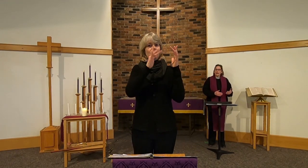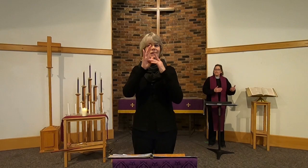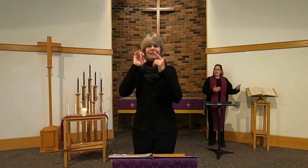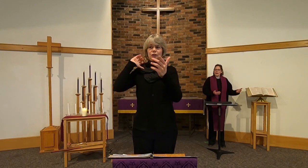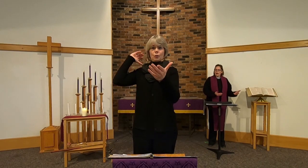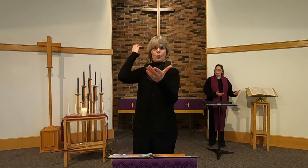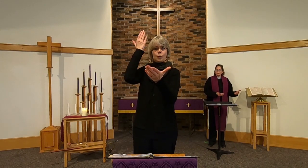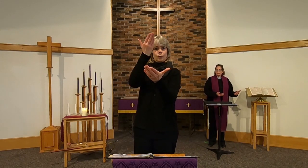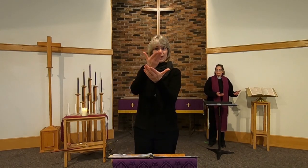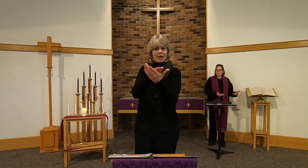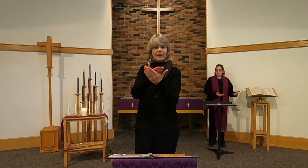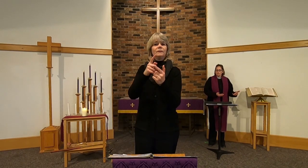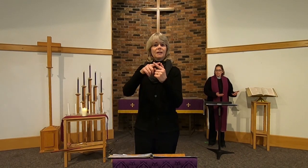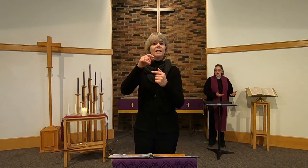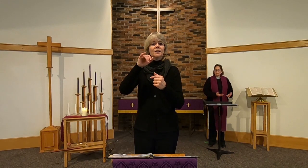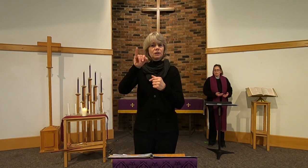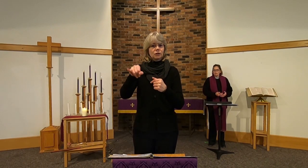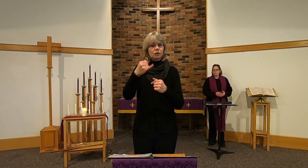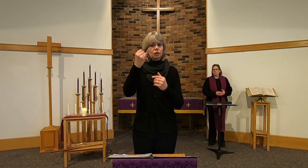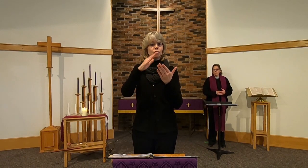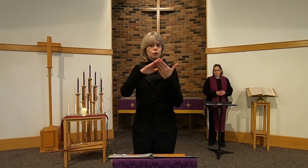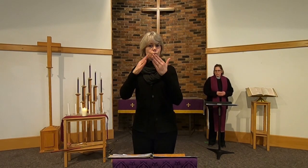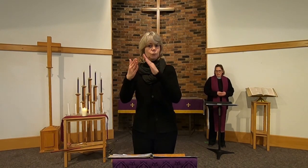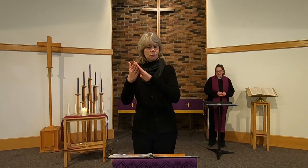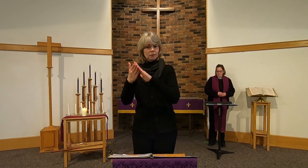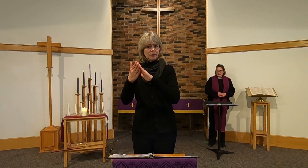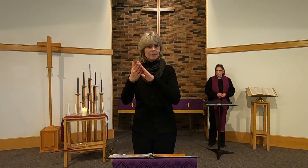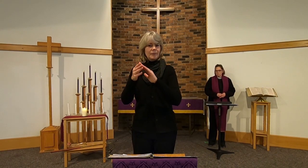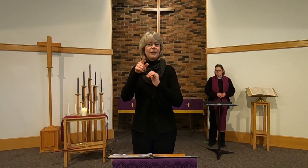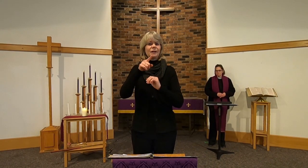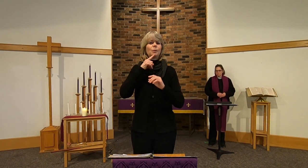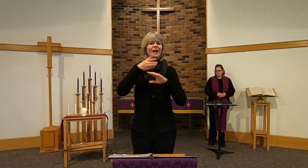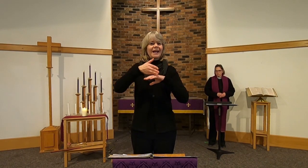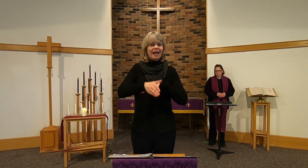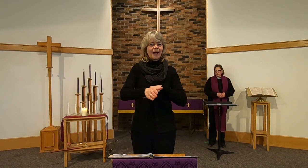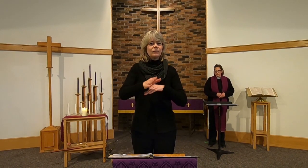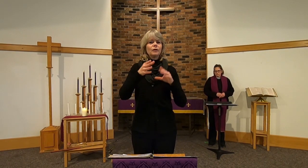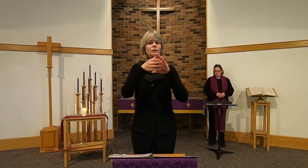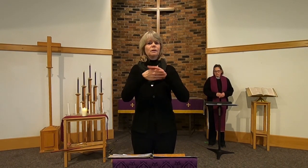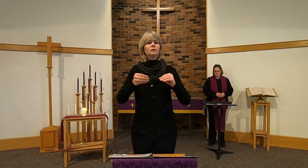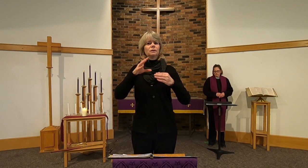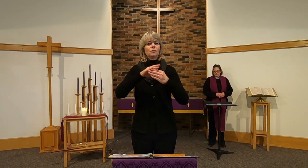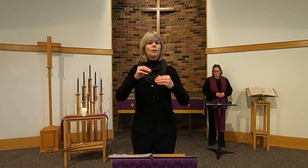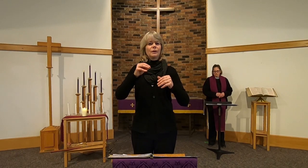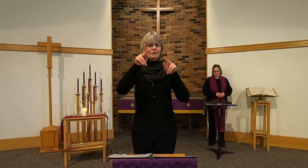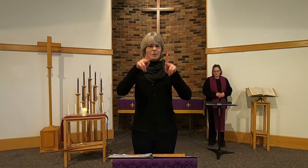comes right after the story about Bartimaeus.